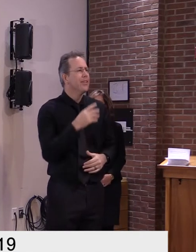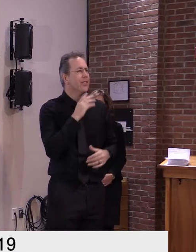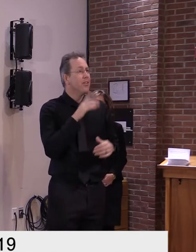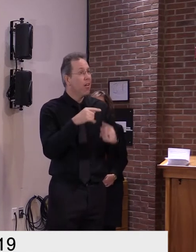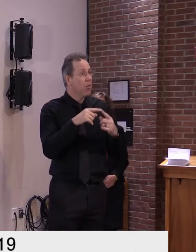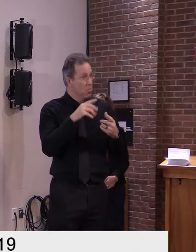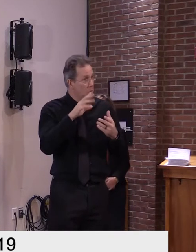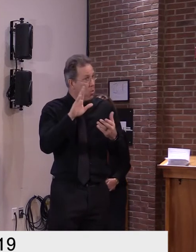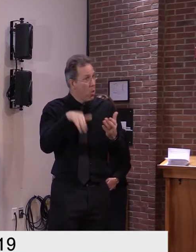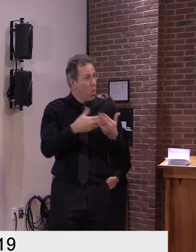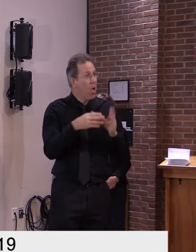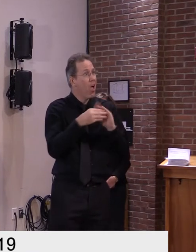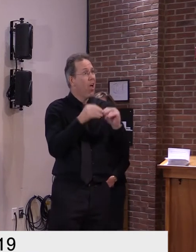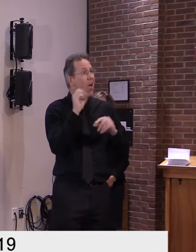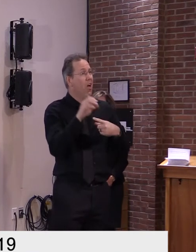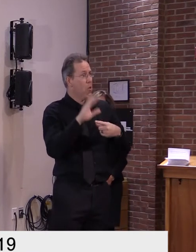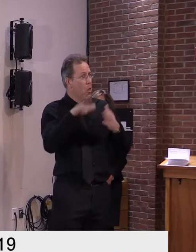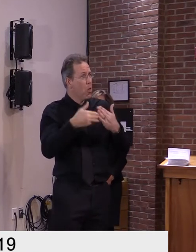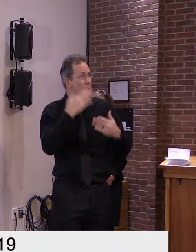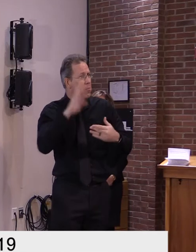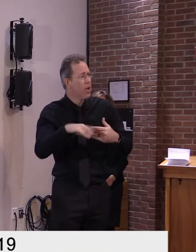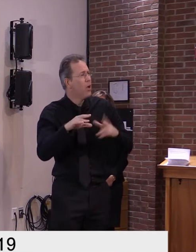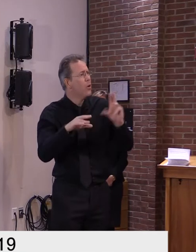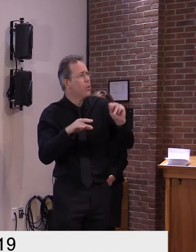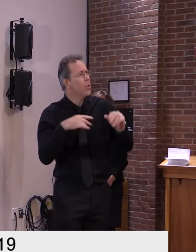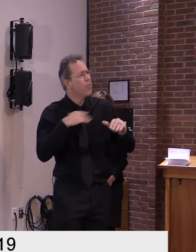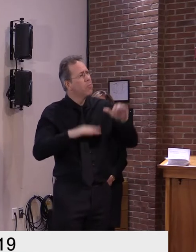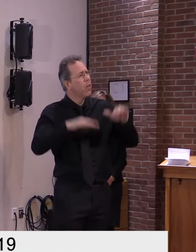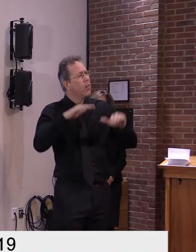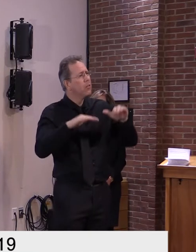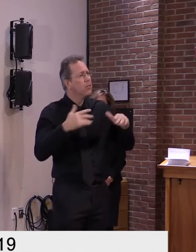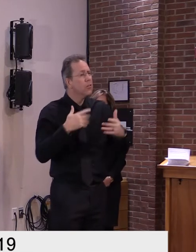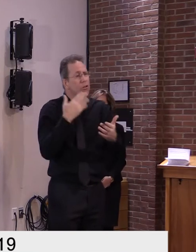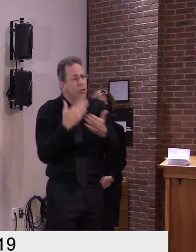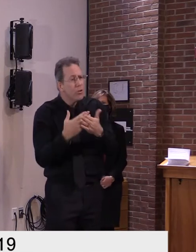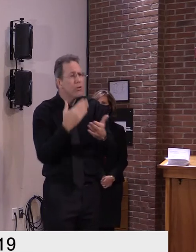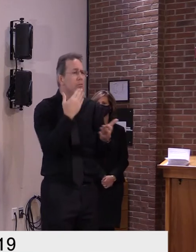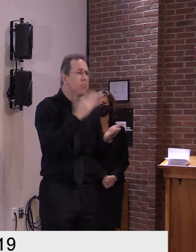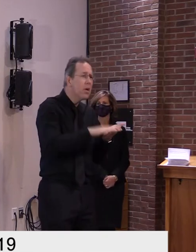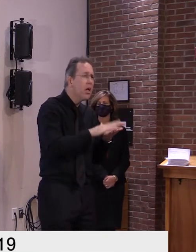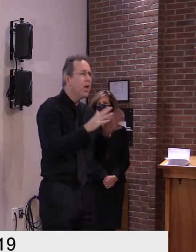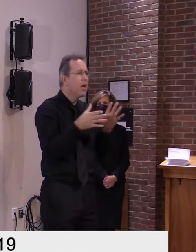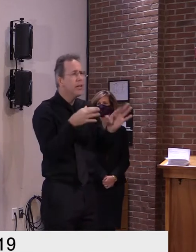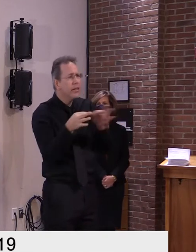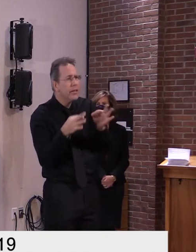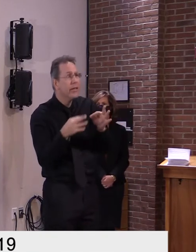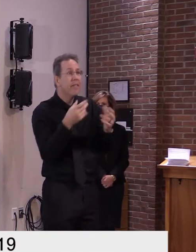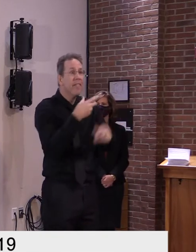have a lot to look forward to, especially with the vaccine being distributed and over the next